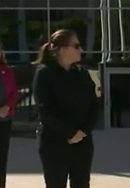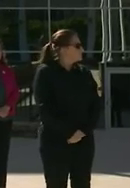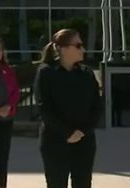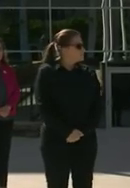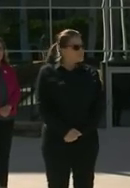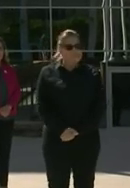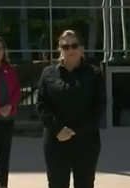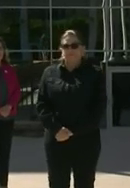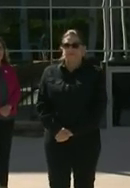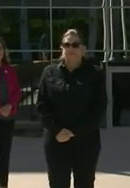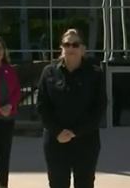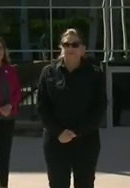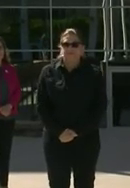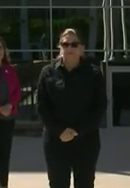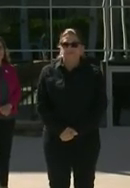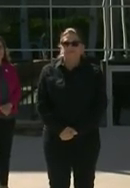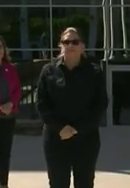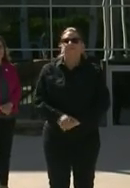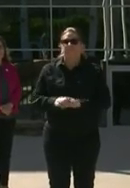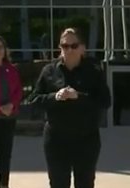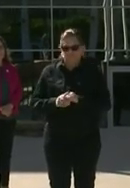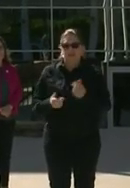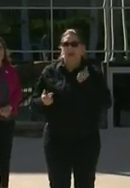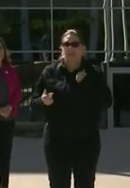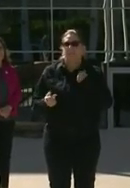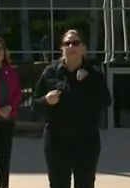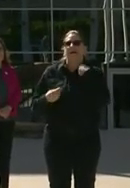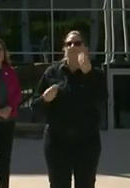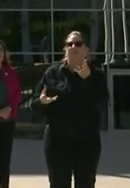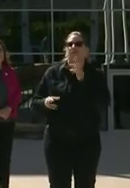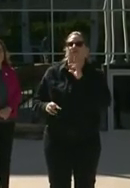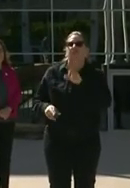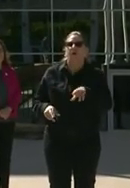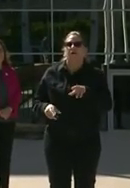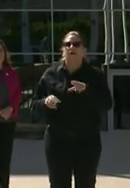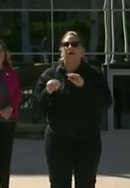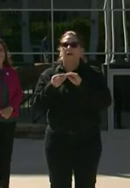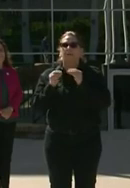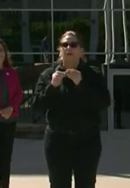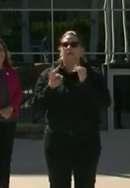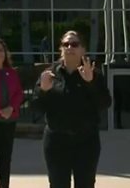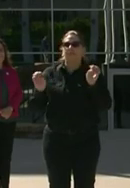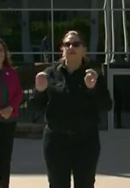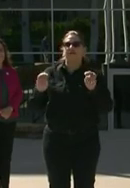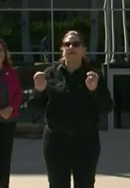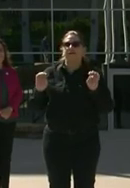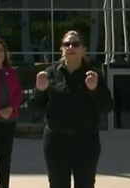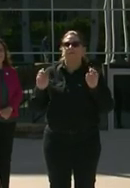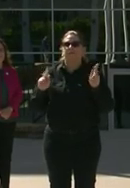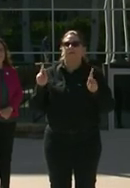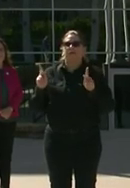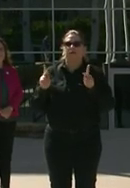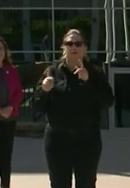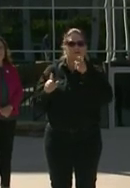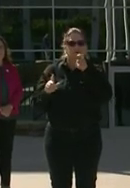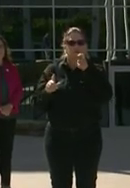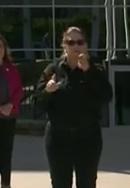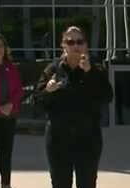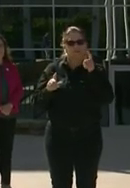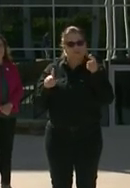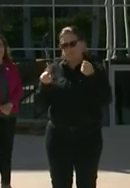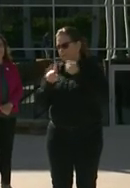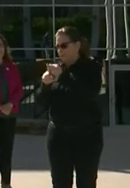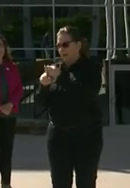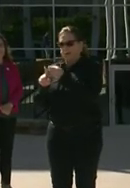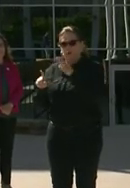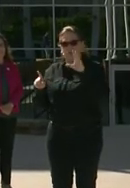I'm just going to give a report out from on the number of first responders who have been impacted by COVID-19. So for